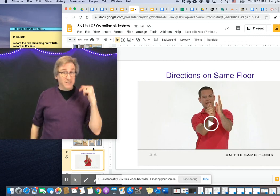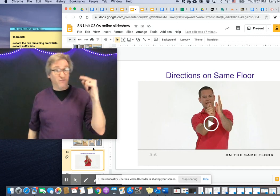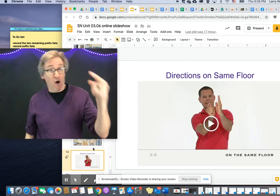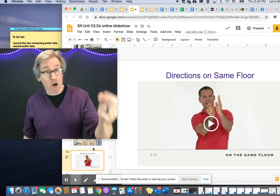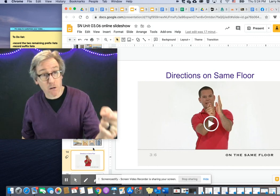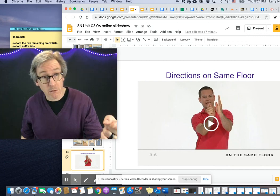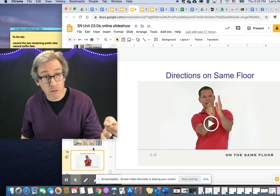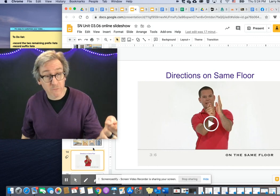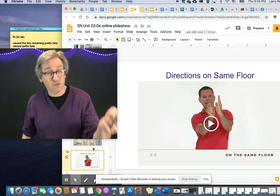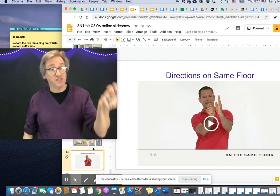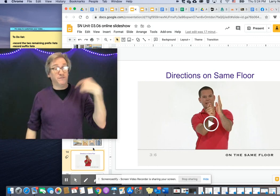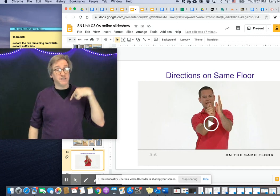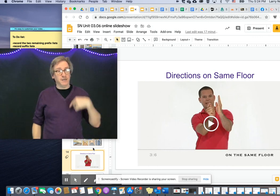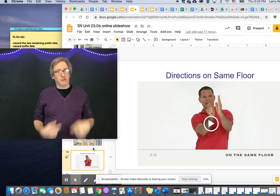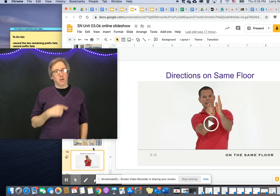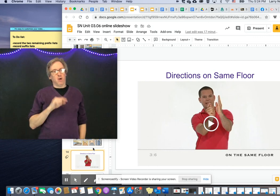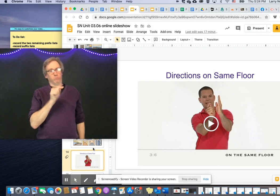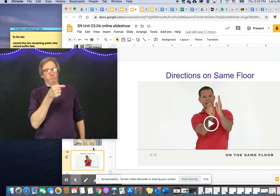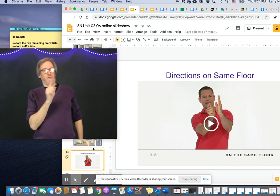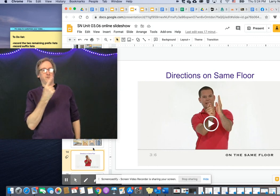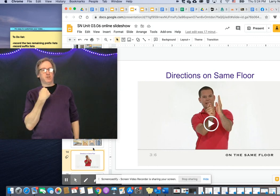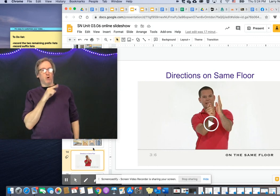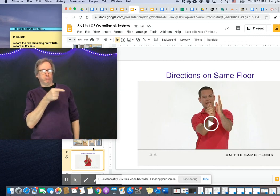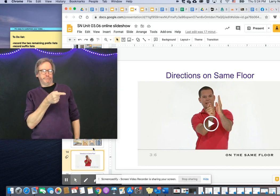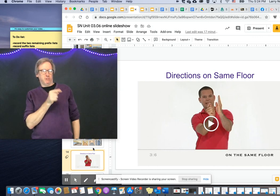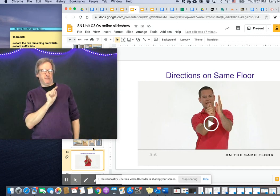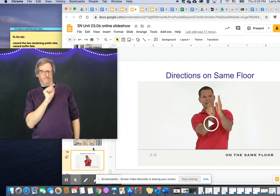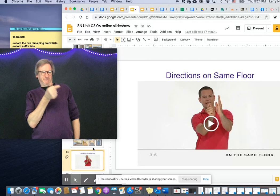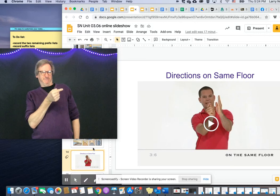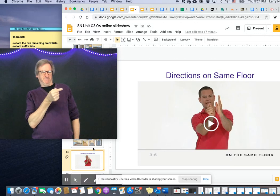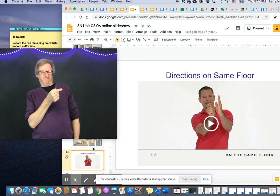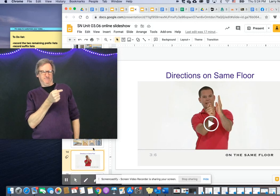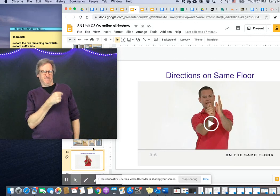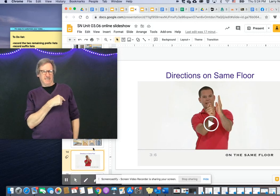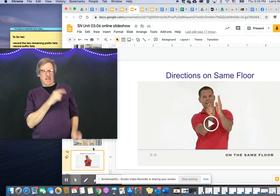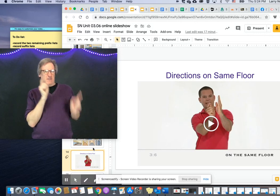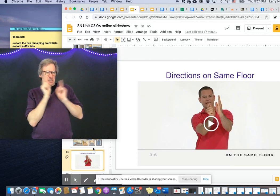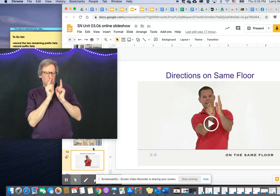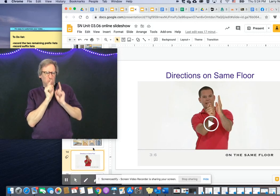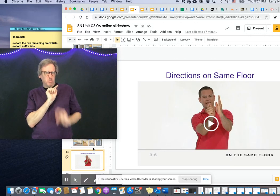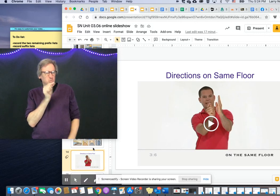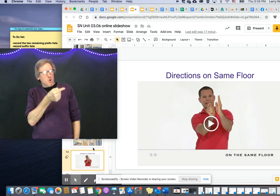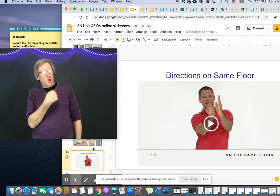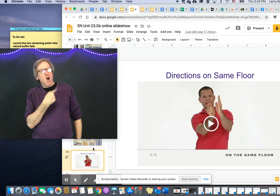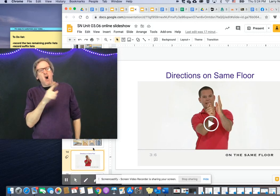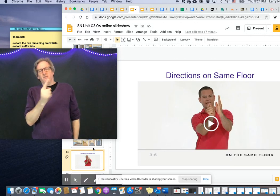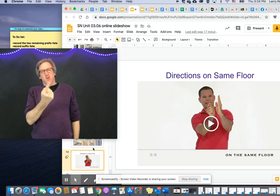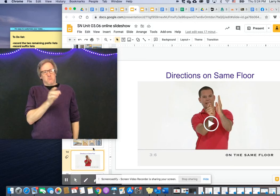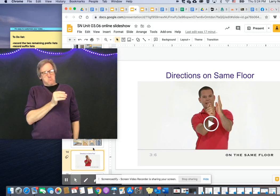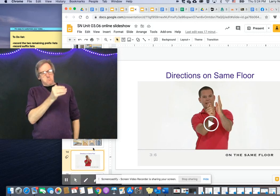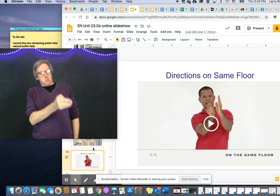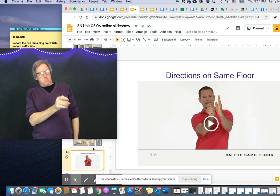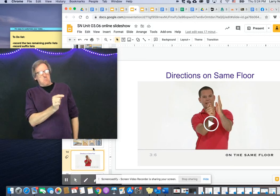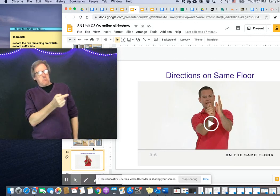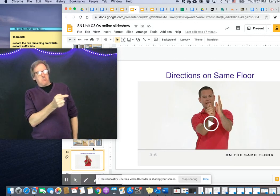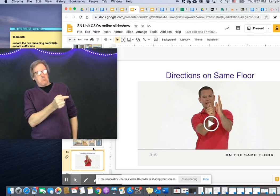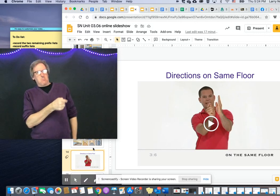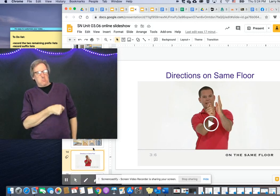And if it's far versus if it's near. First door, kind of that small.